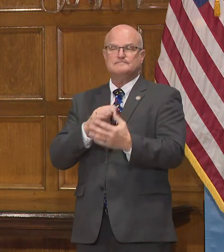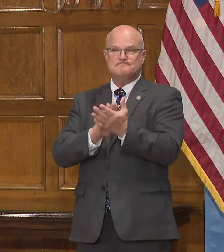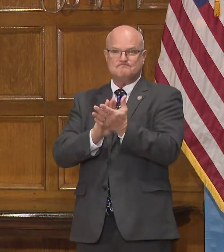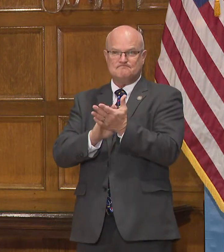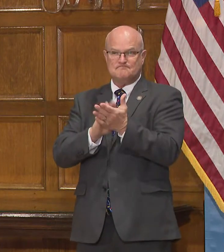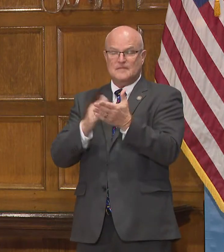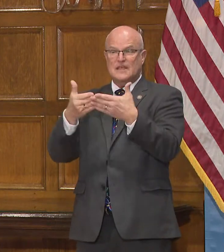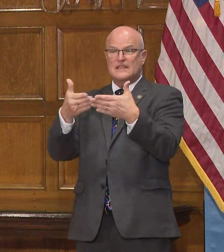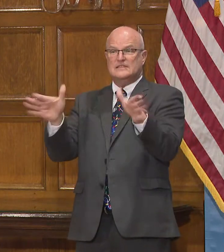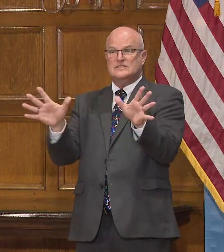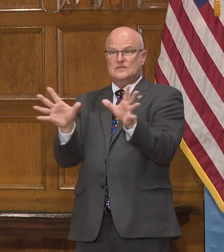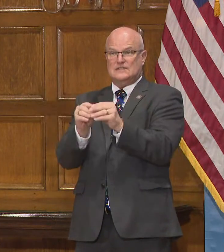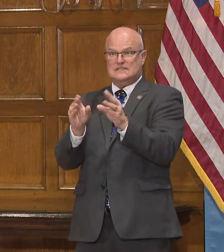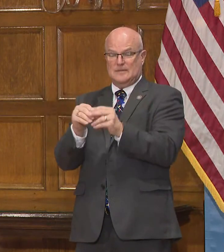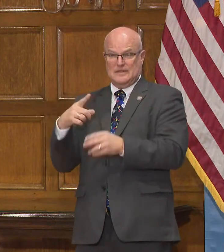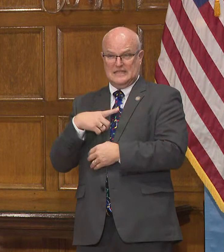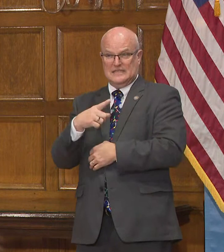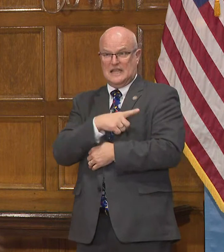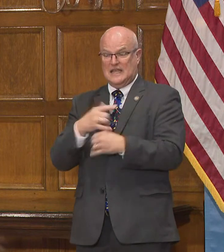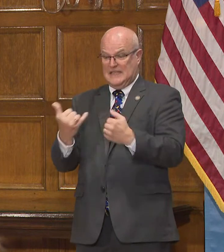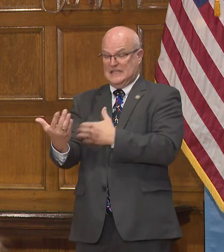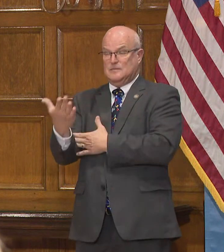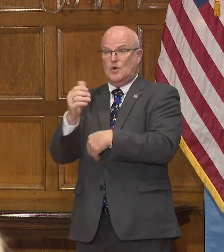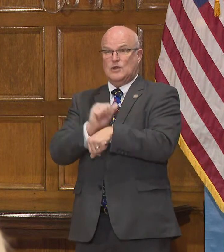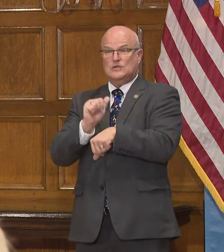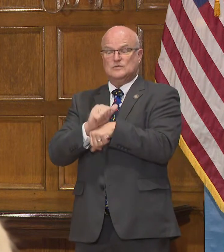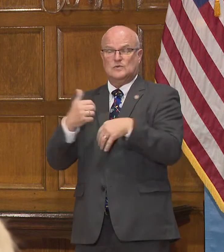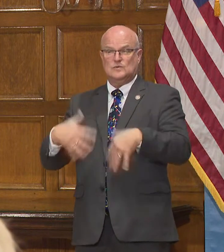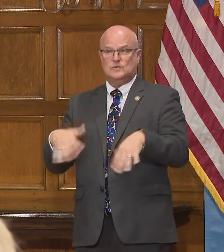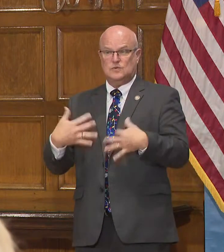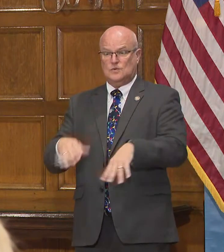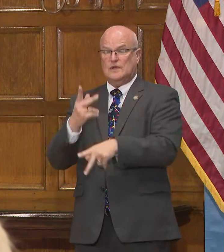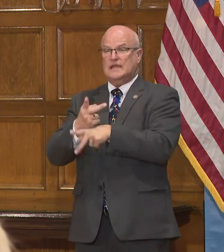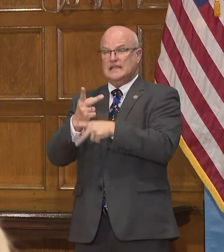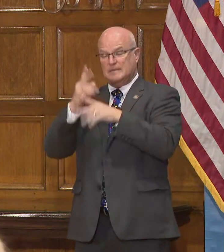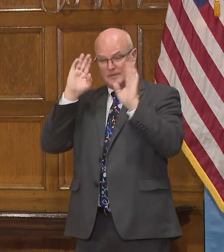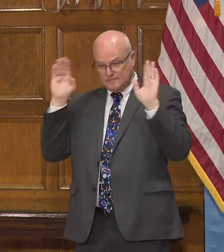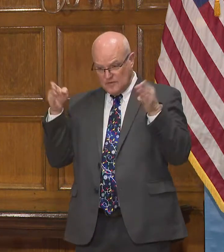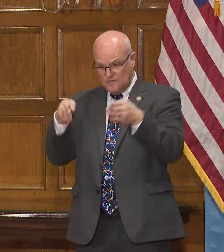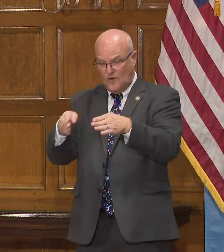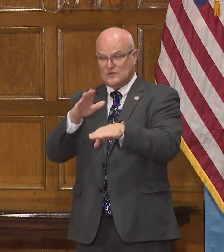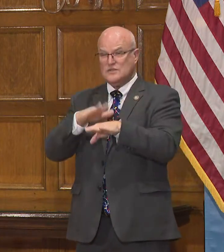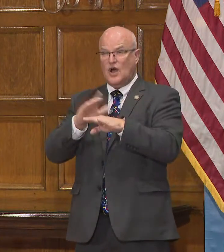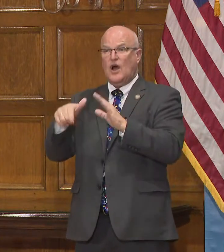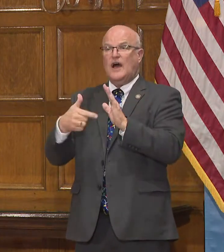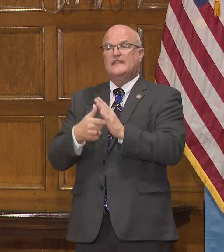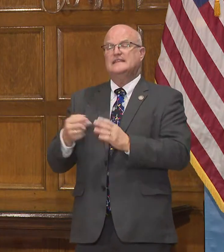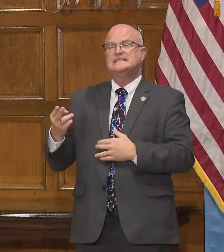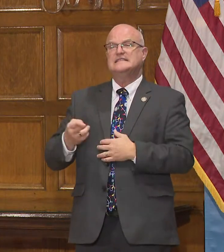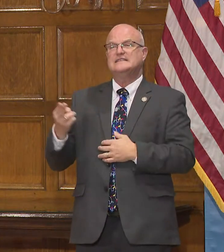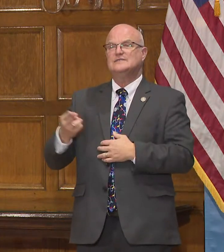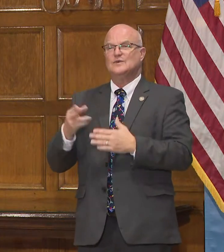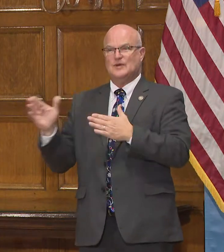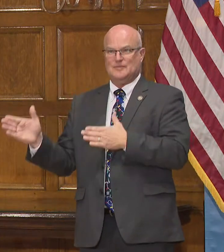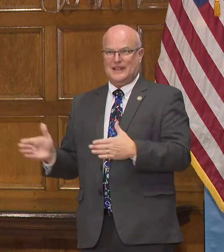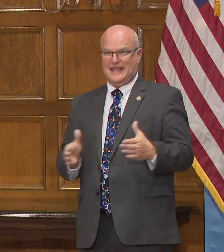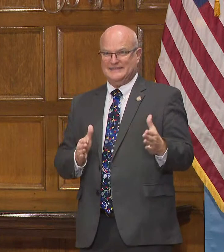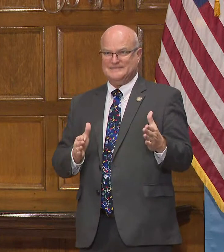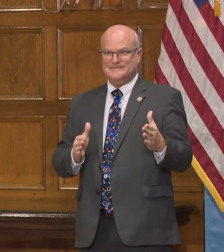applaud the General Assembly for this morning's work in keeping the focus on this historic